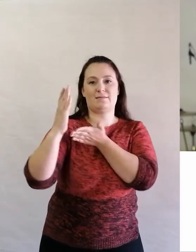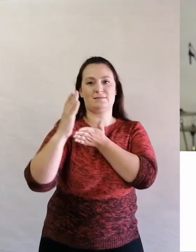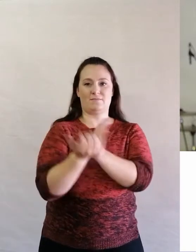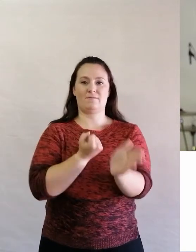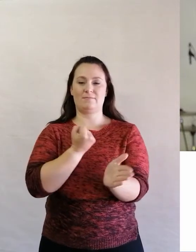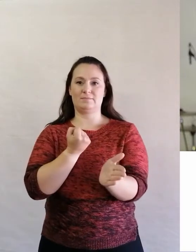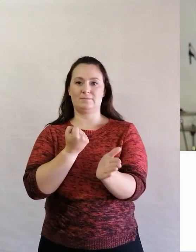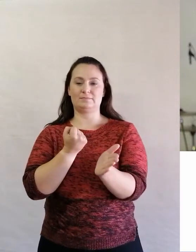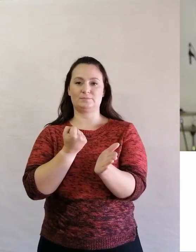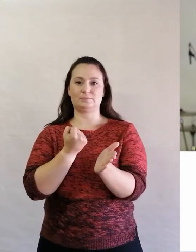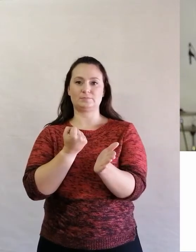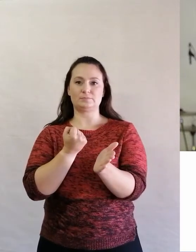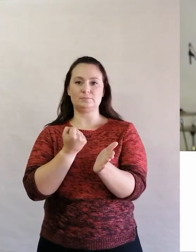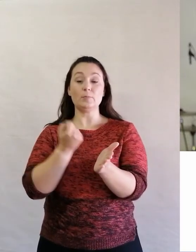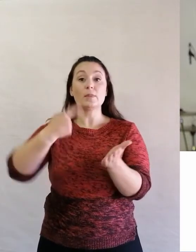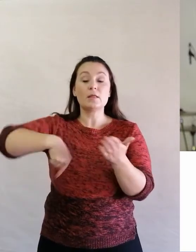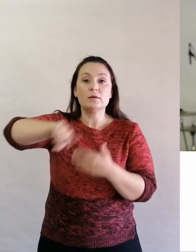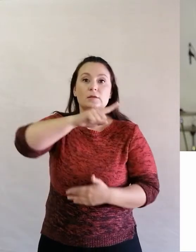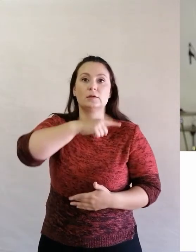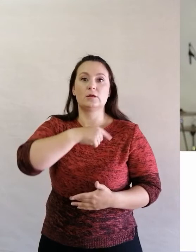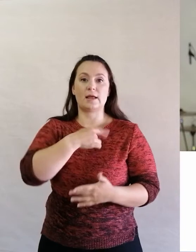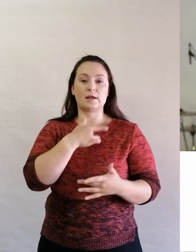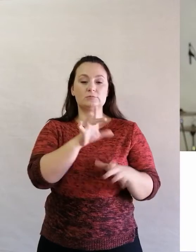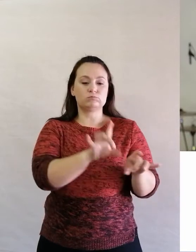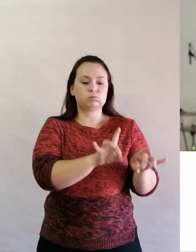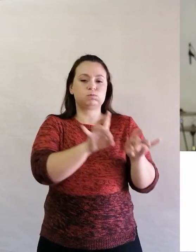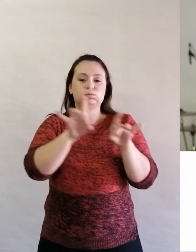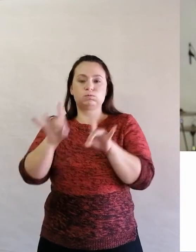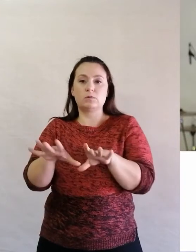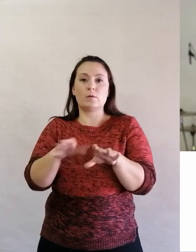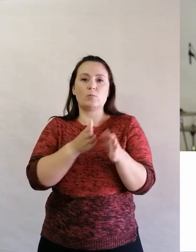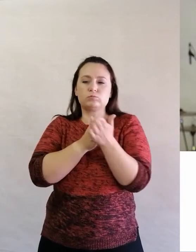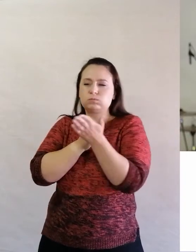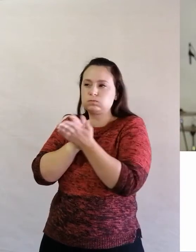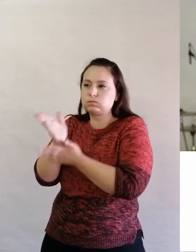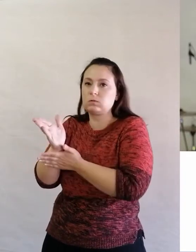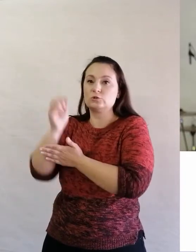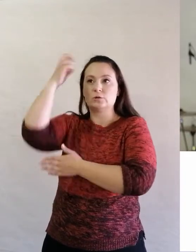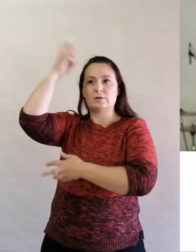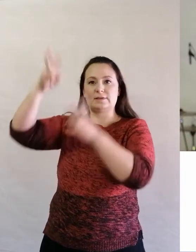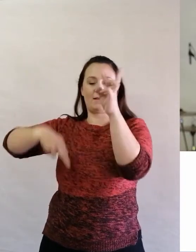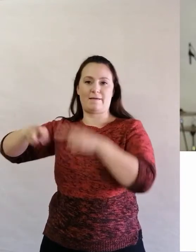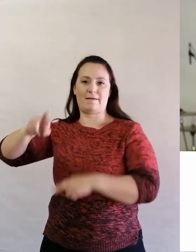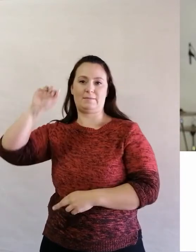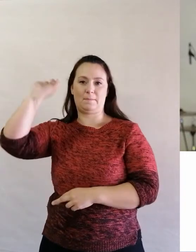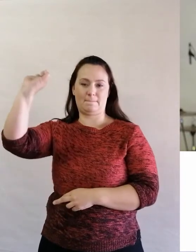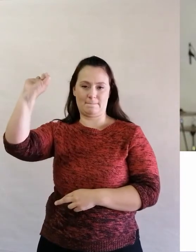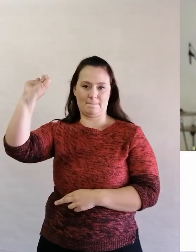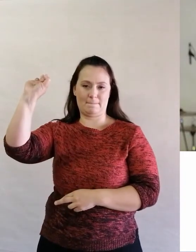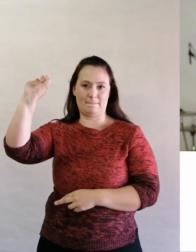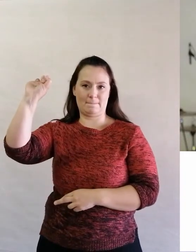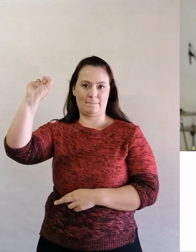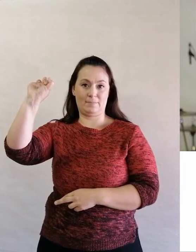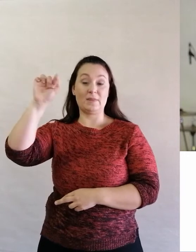and to kind of transfer us through His grace into a kingdom. This gospel of the kingdom is